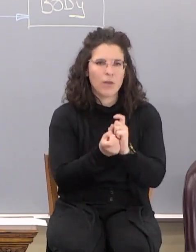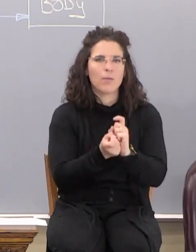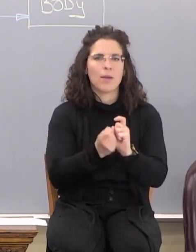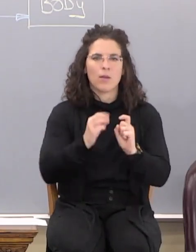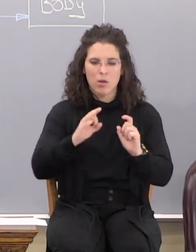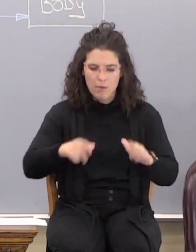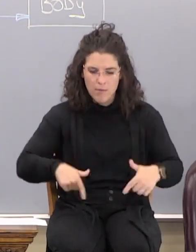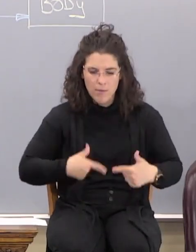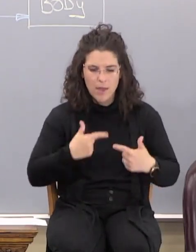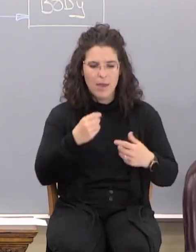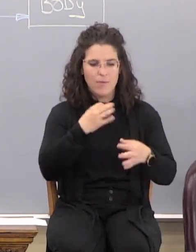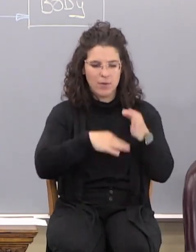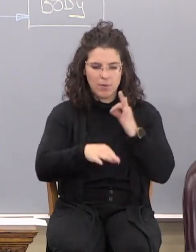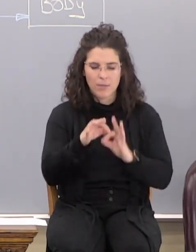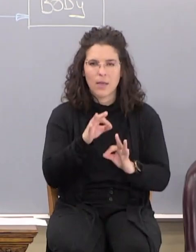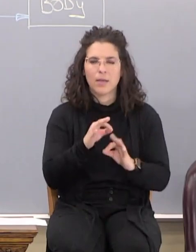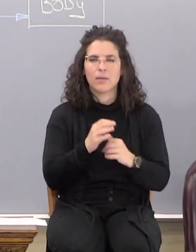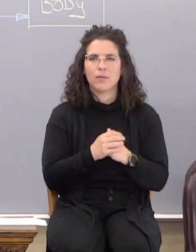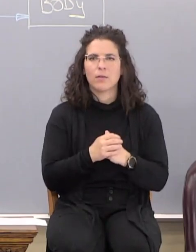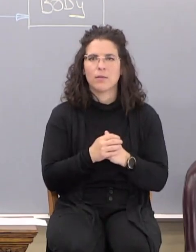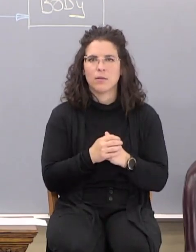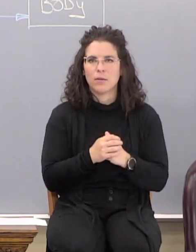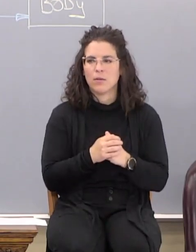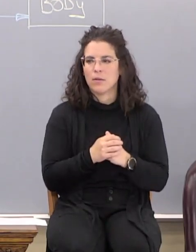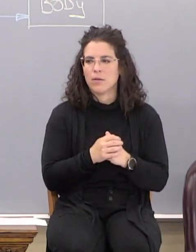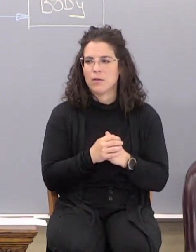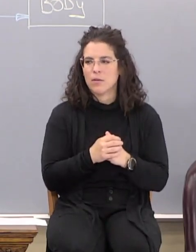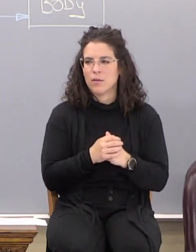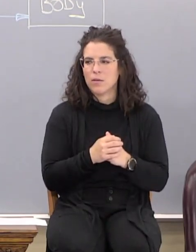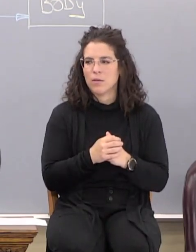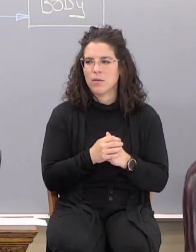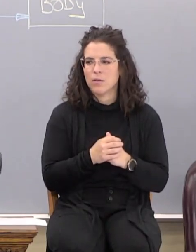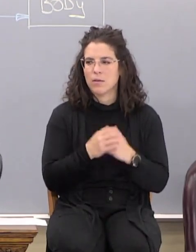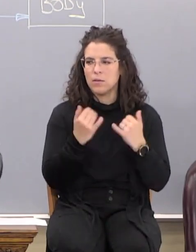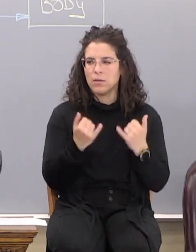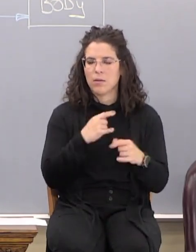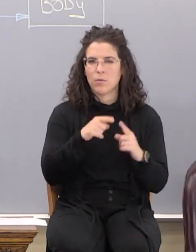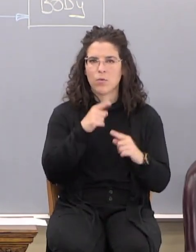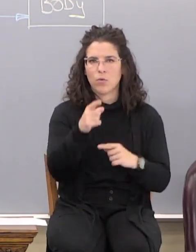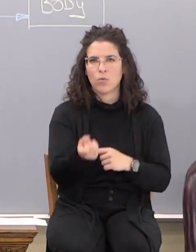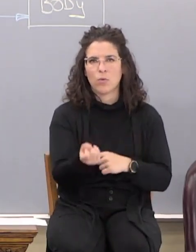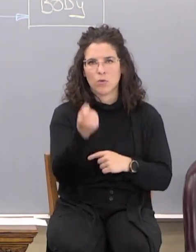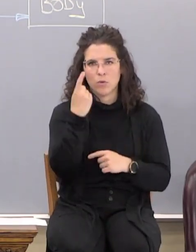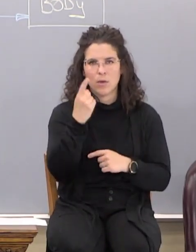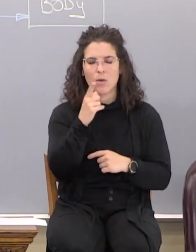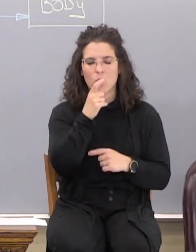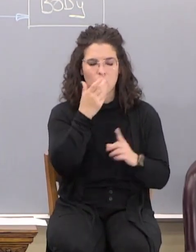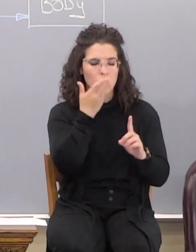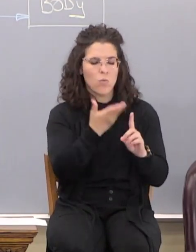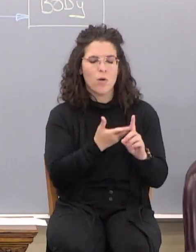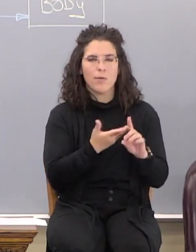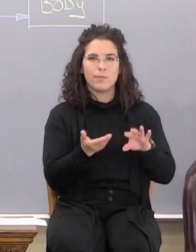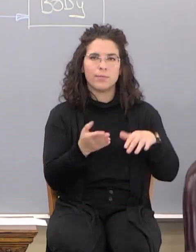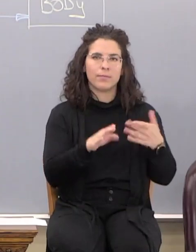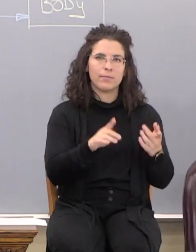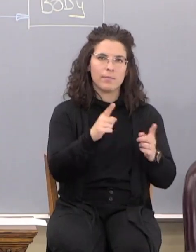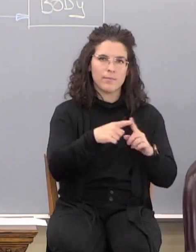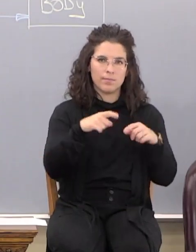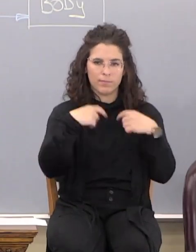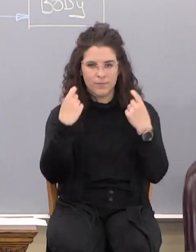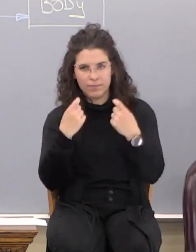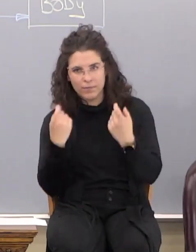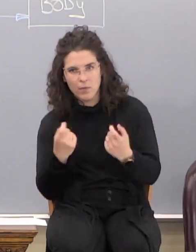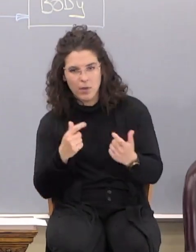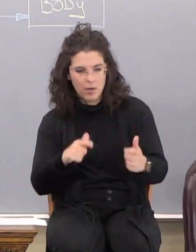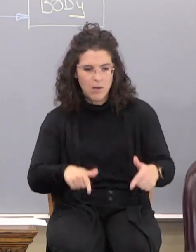life in its place. Now, when you understand who you are, you're dead to sin,